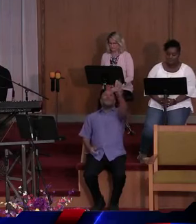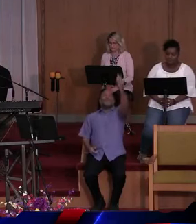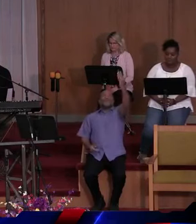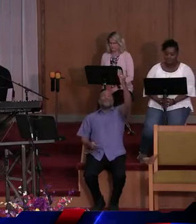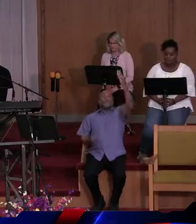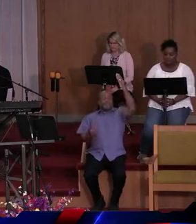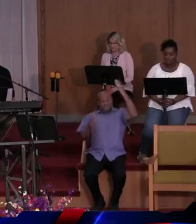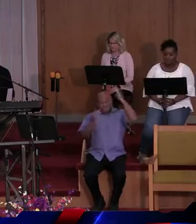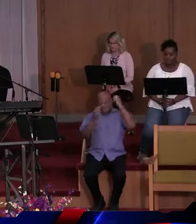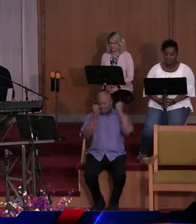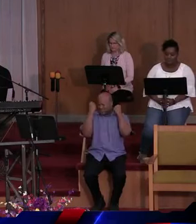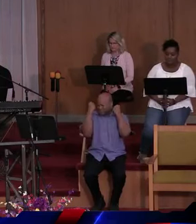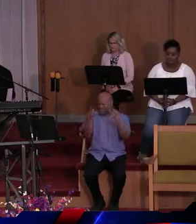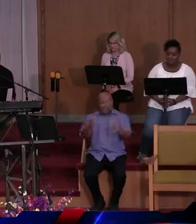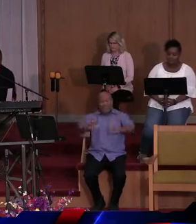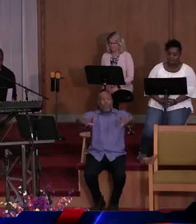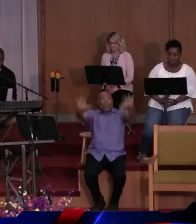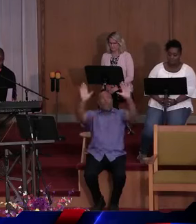things.